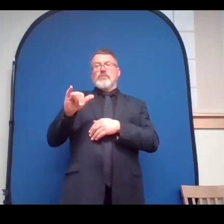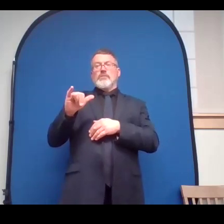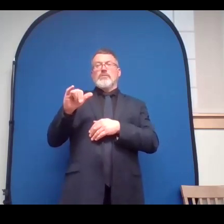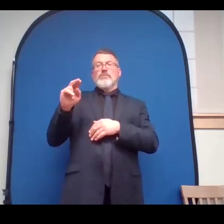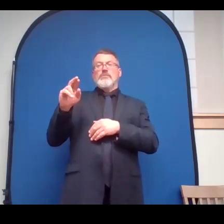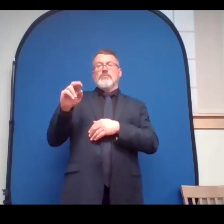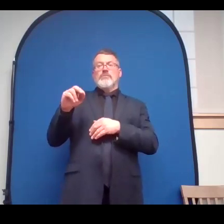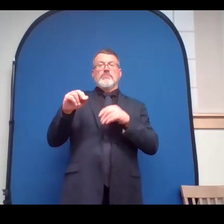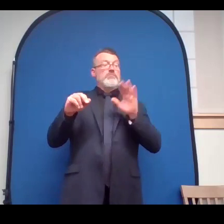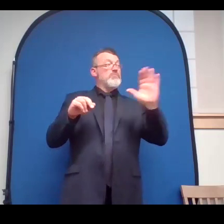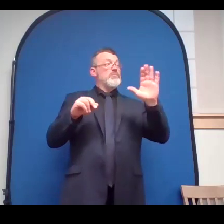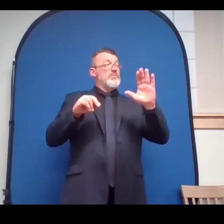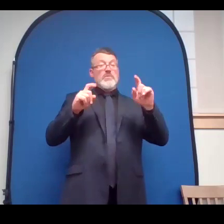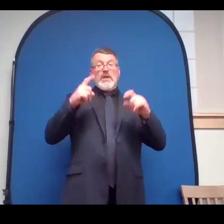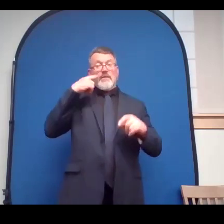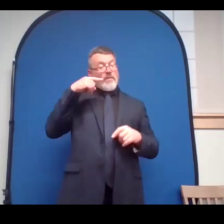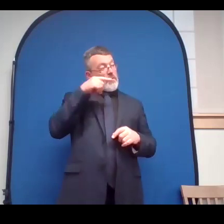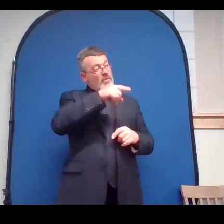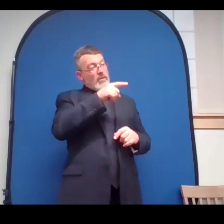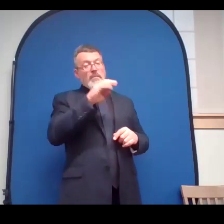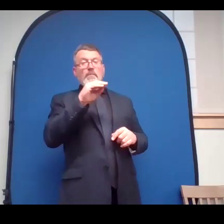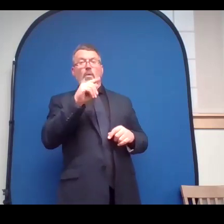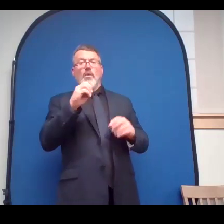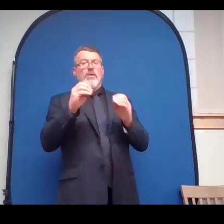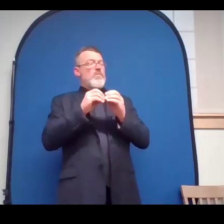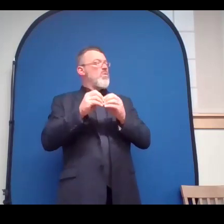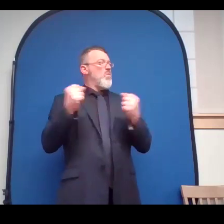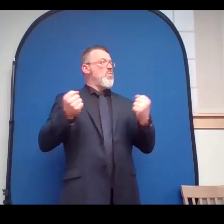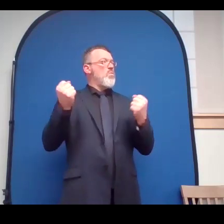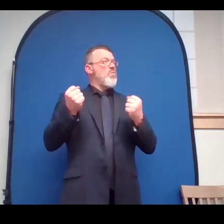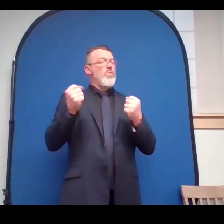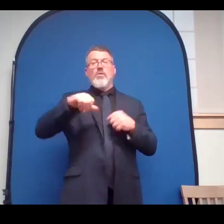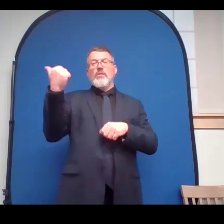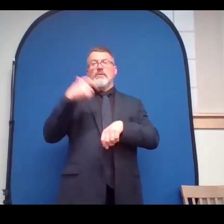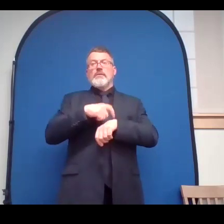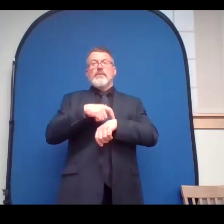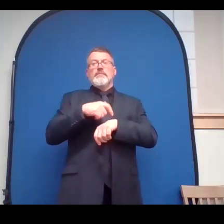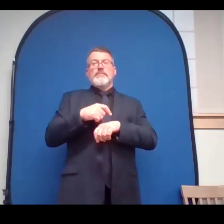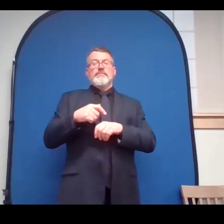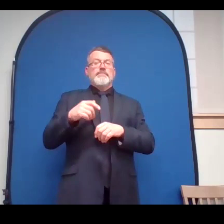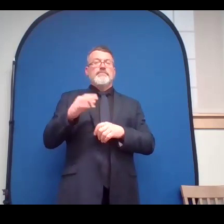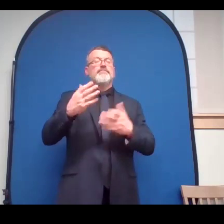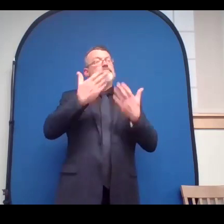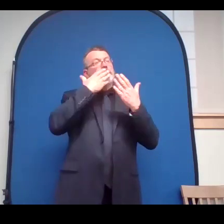Is there any objection to that? No. Okay. Well, thank you very much. Thank you. Sorry. Yes.